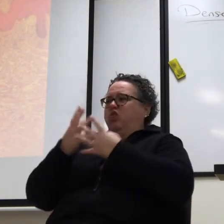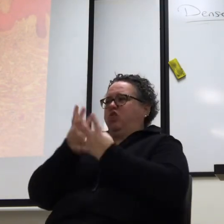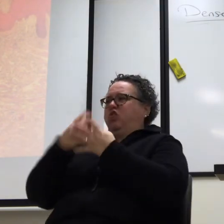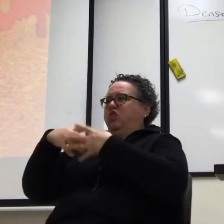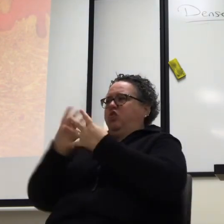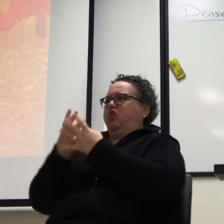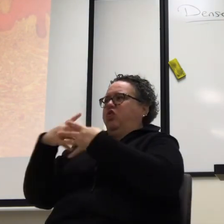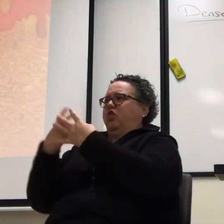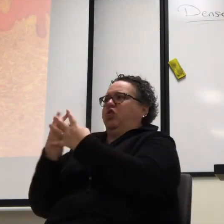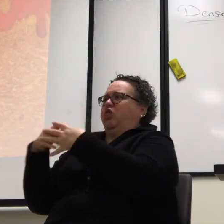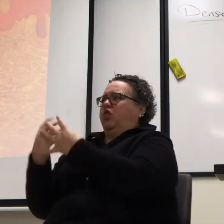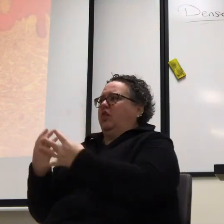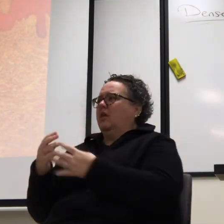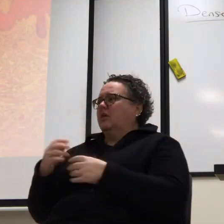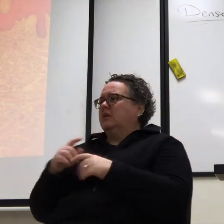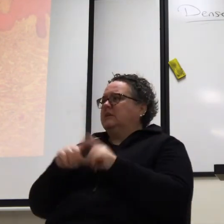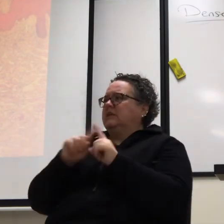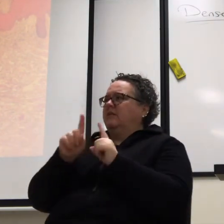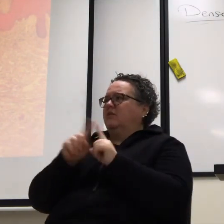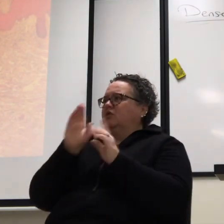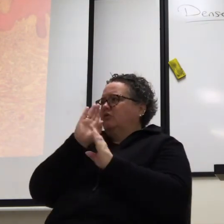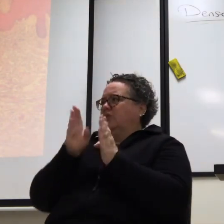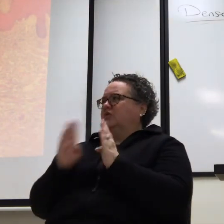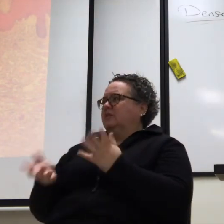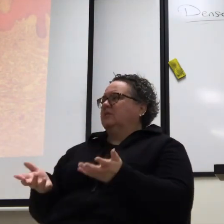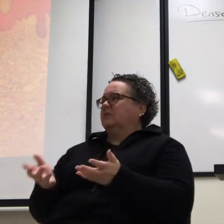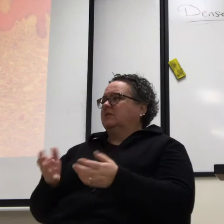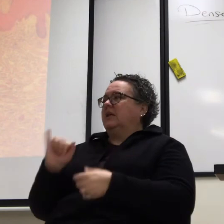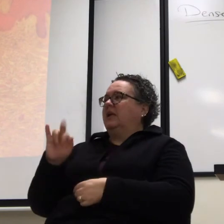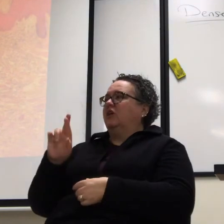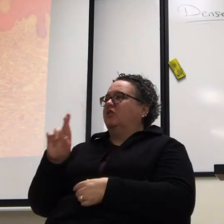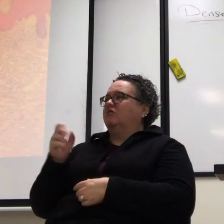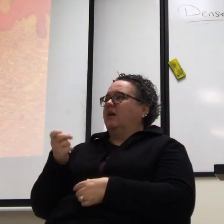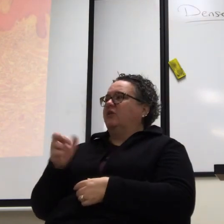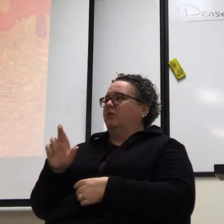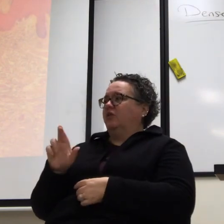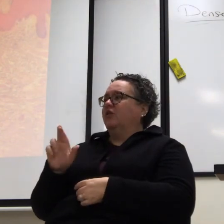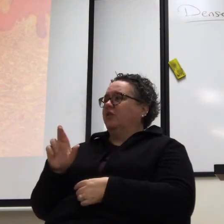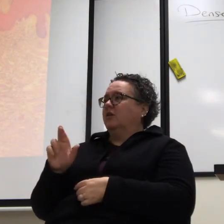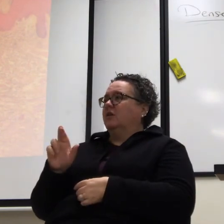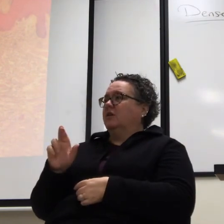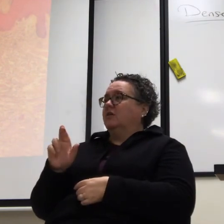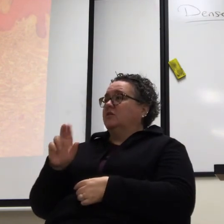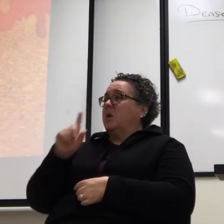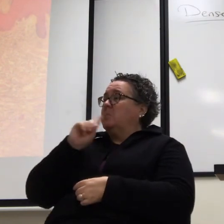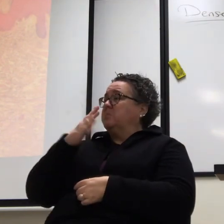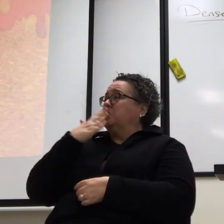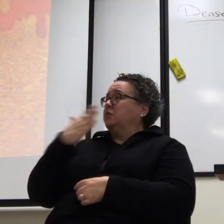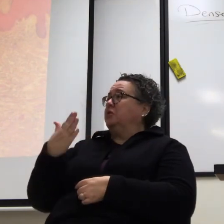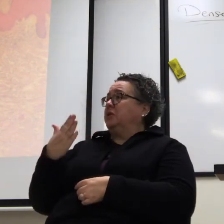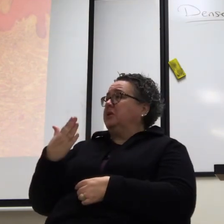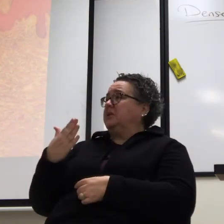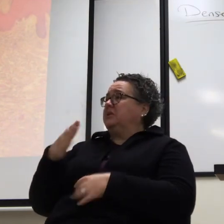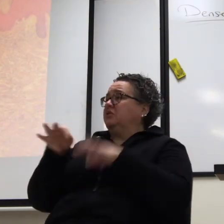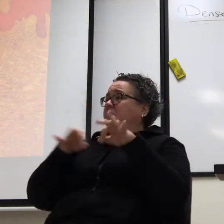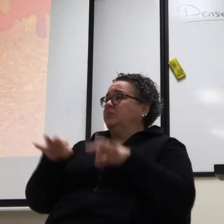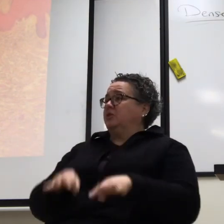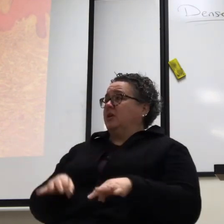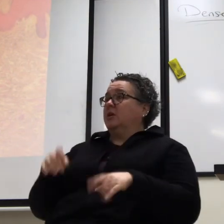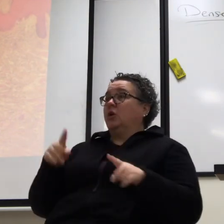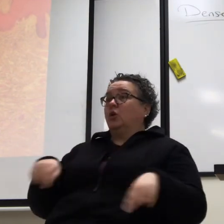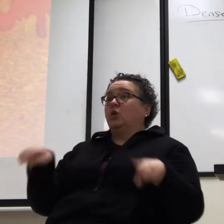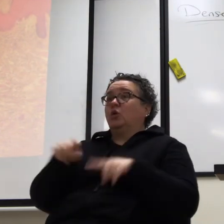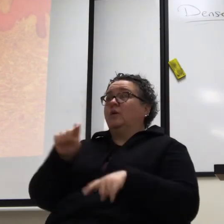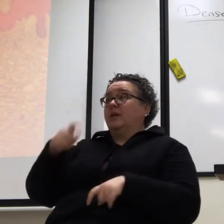oriented every which way, okay? It's irregular. So I think that's an apt description. The example, you gotta